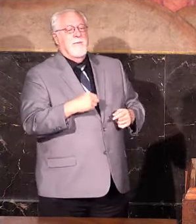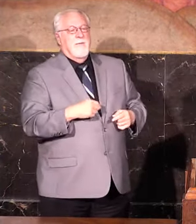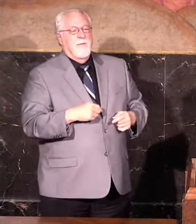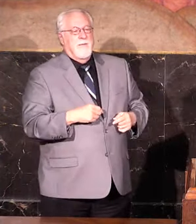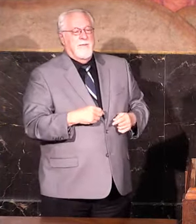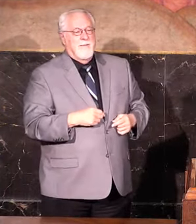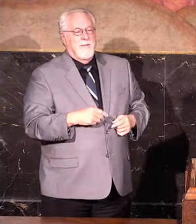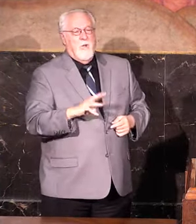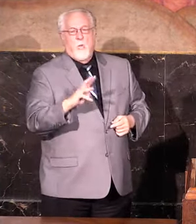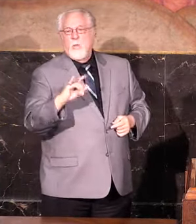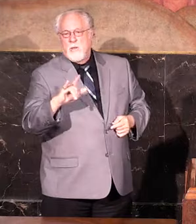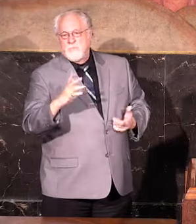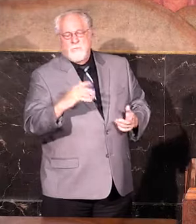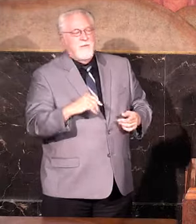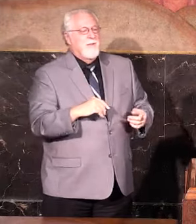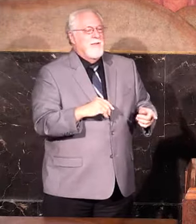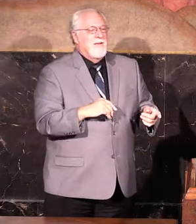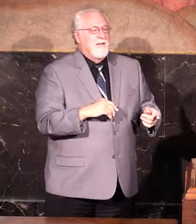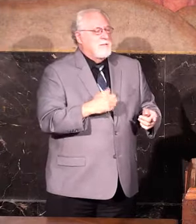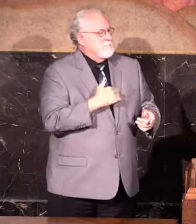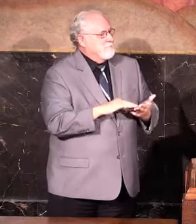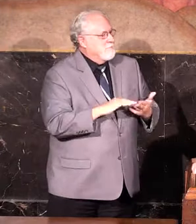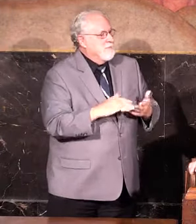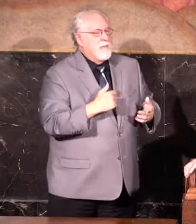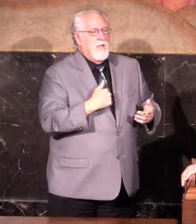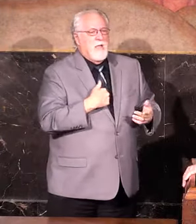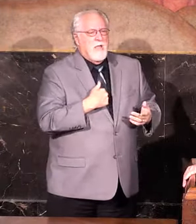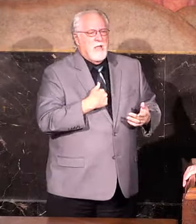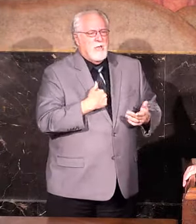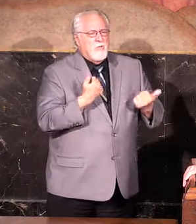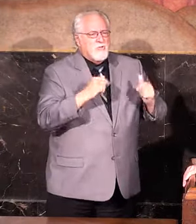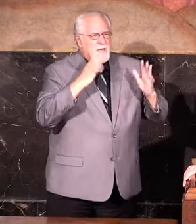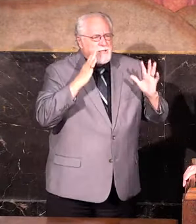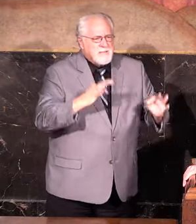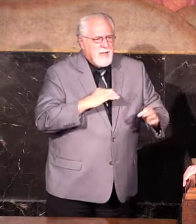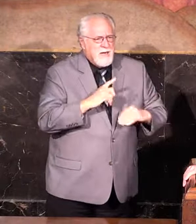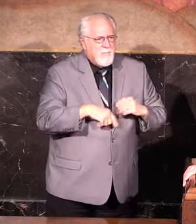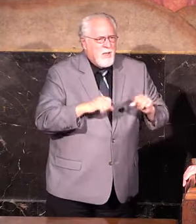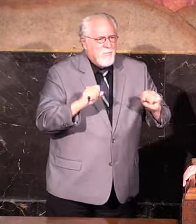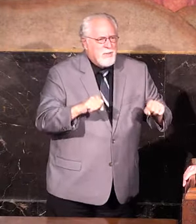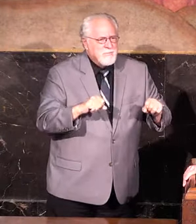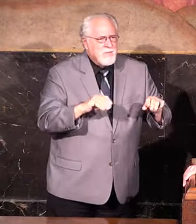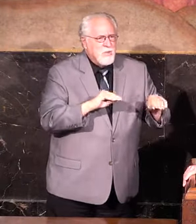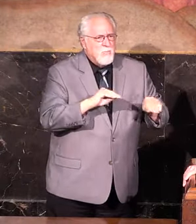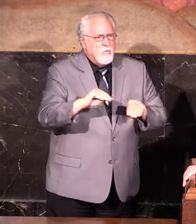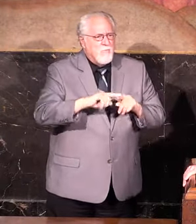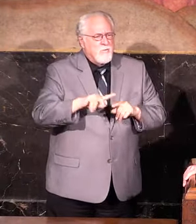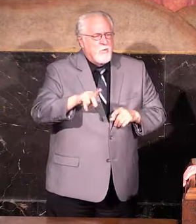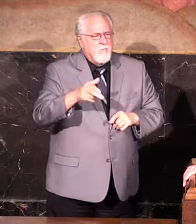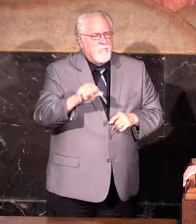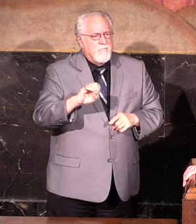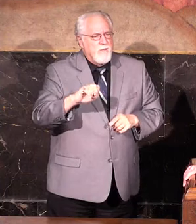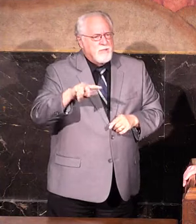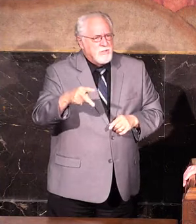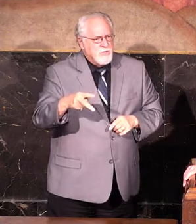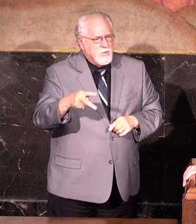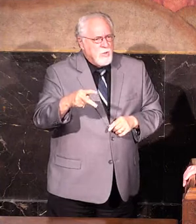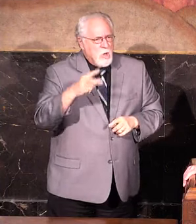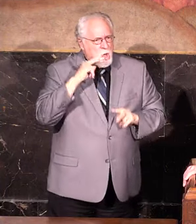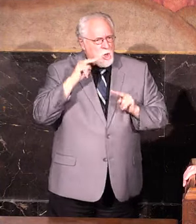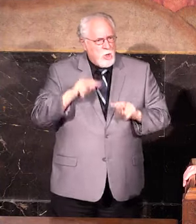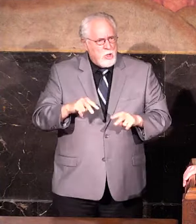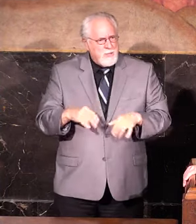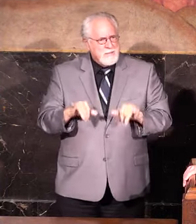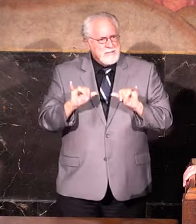I'm sorry, Will. As you try to decide about the possibility of moving to phase 2 or not, would you be basically looking at the same